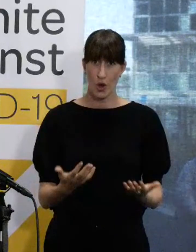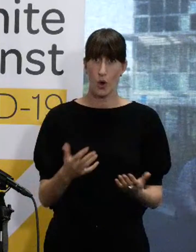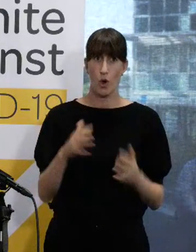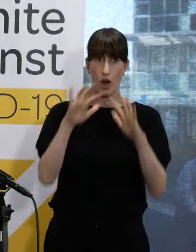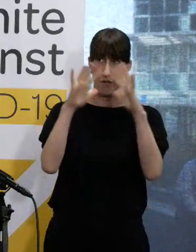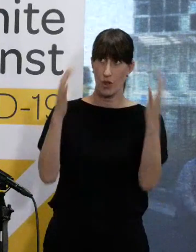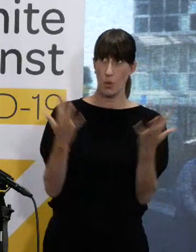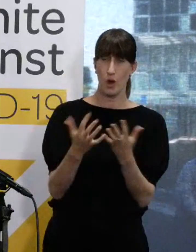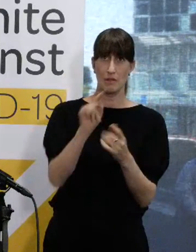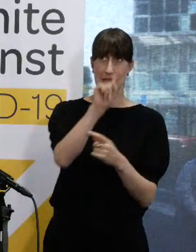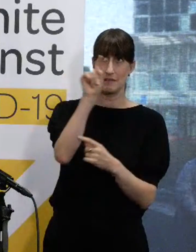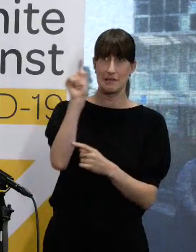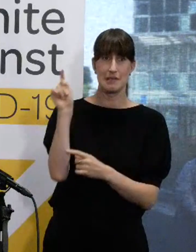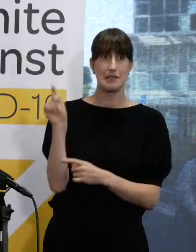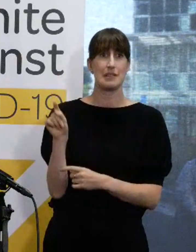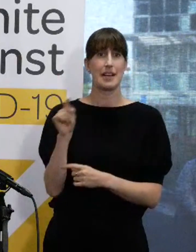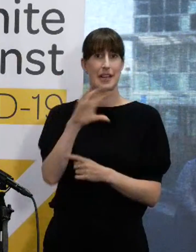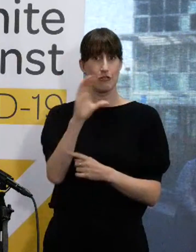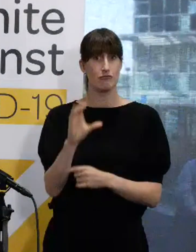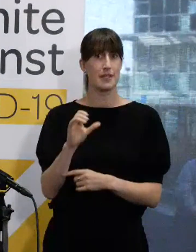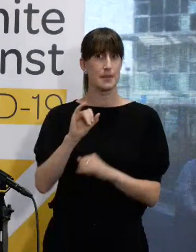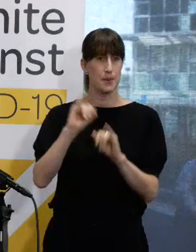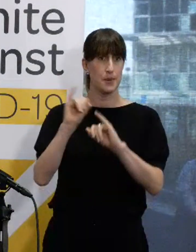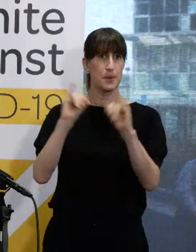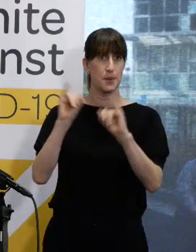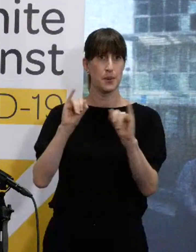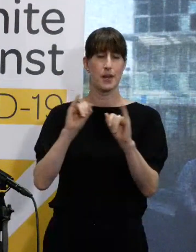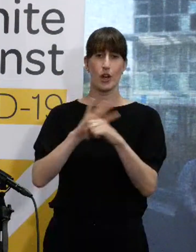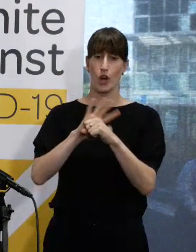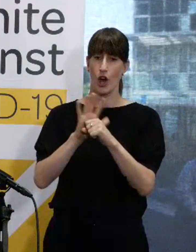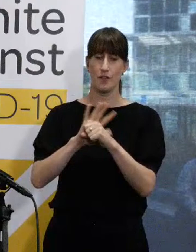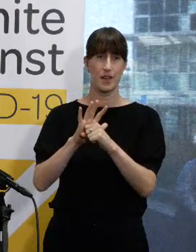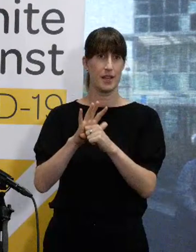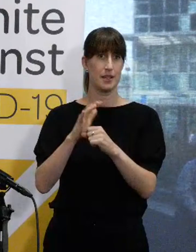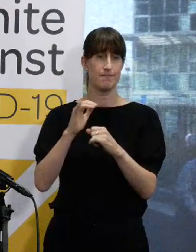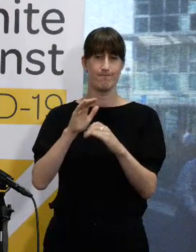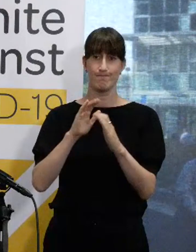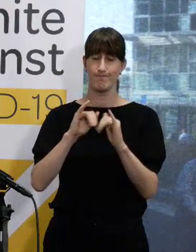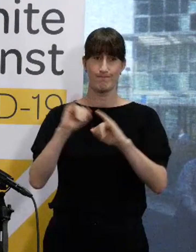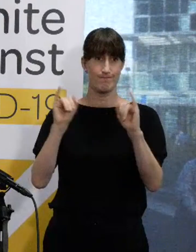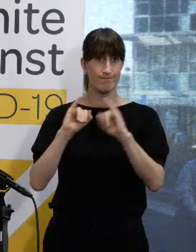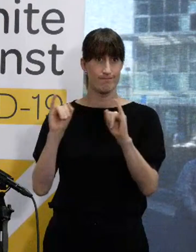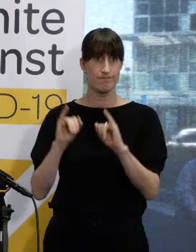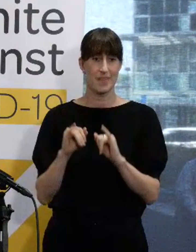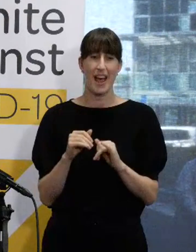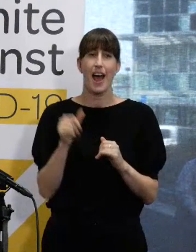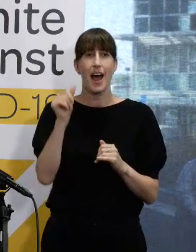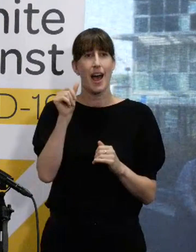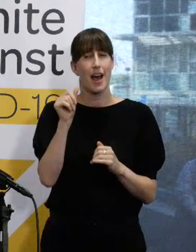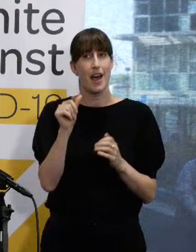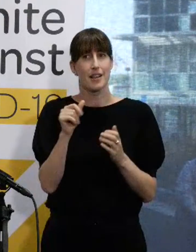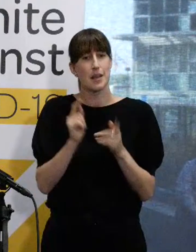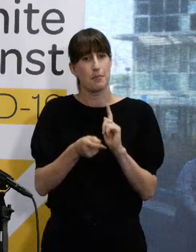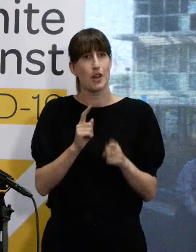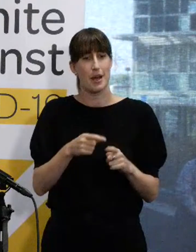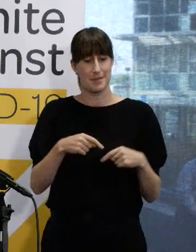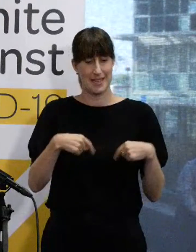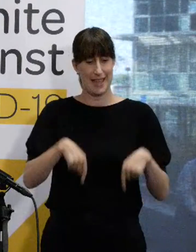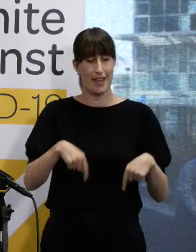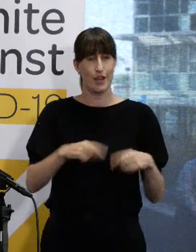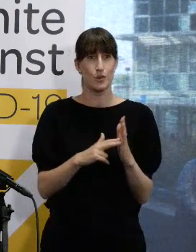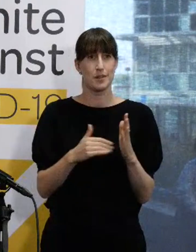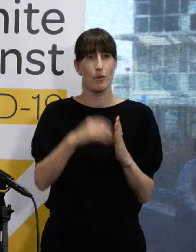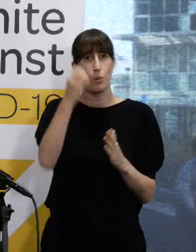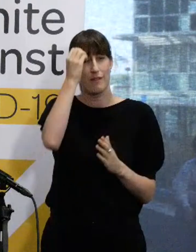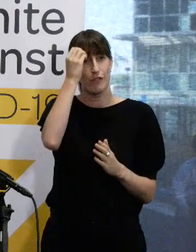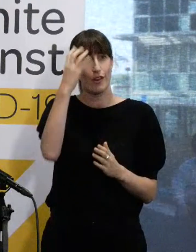underway. And sometimes it's easy to forget that here in New Zealand, where we have no transmission of COVID-19 in our community and are